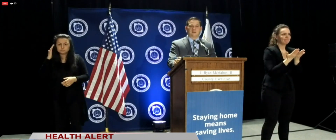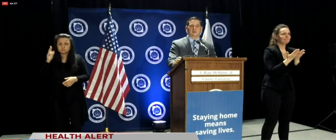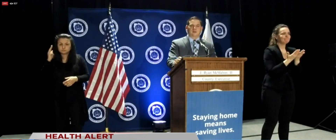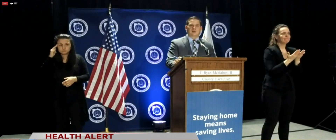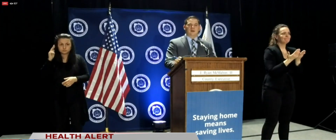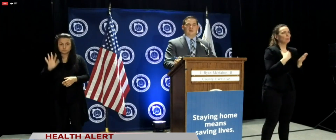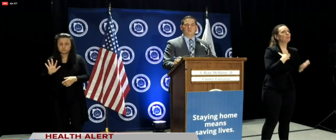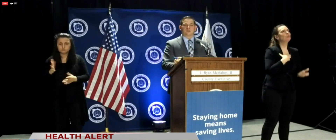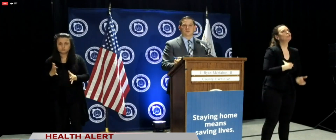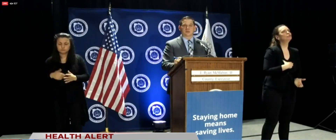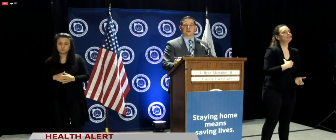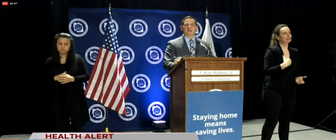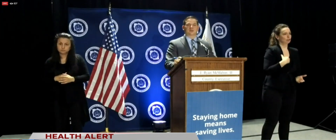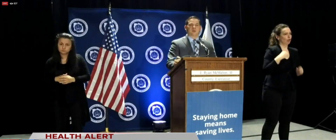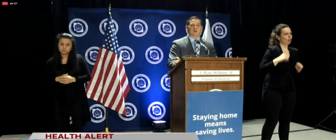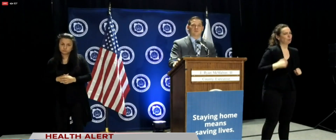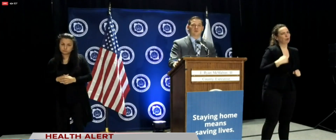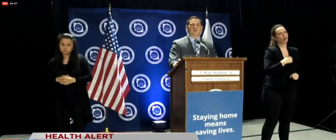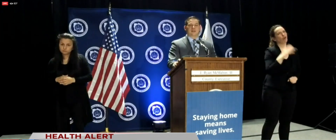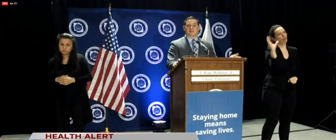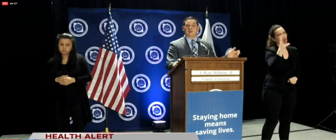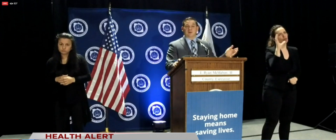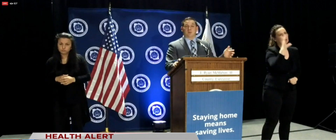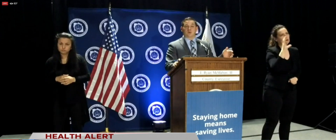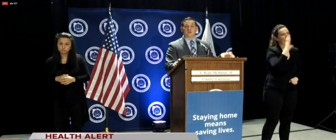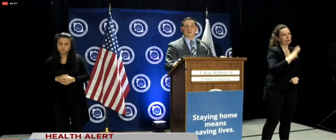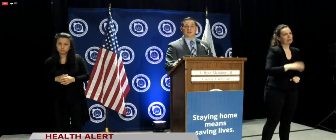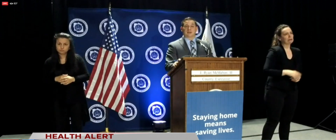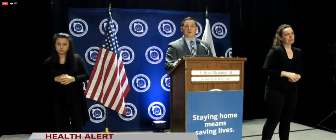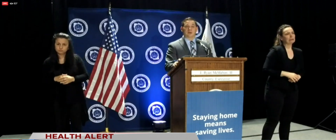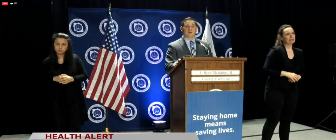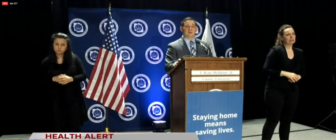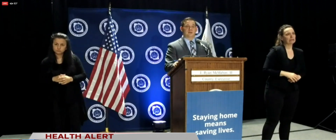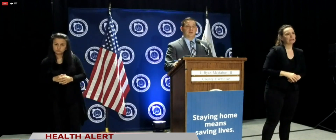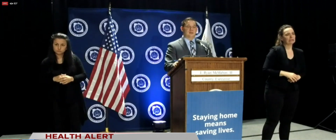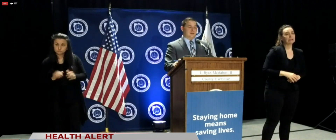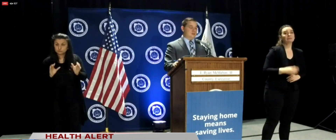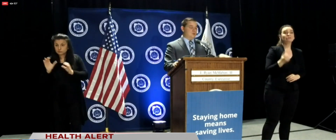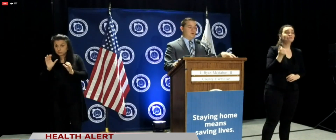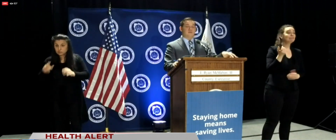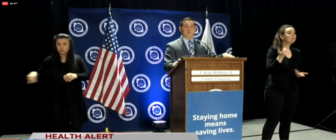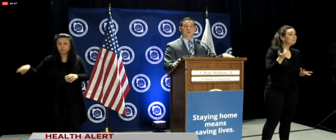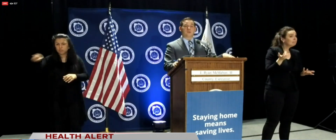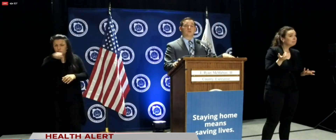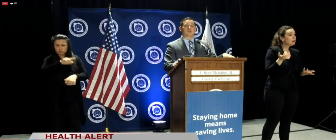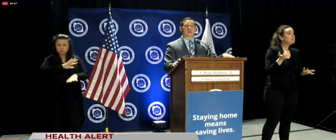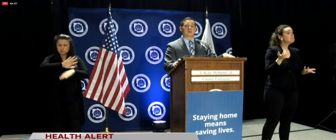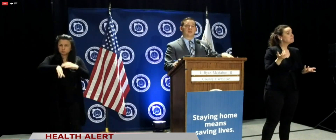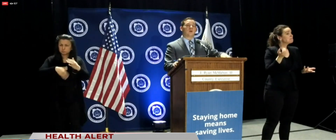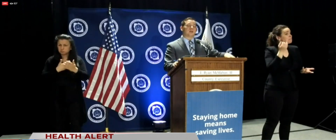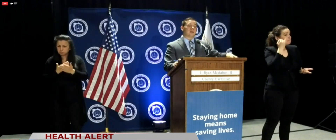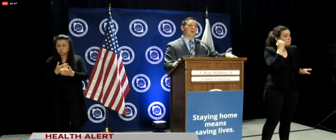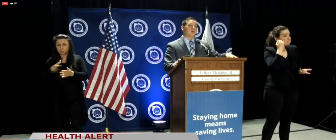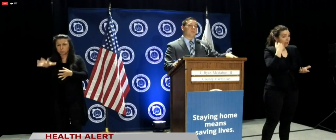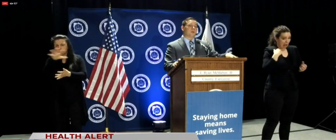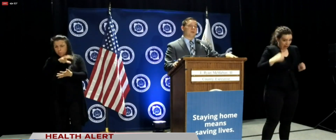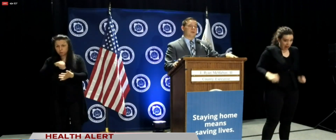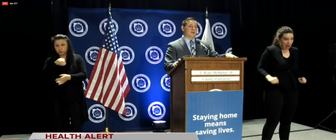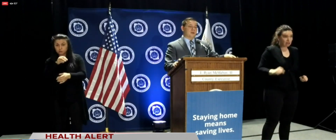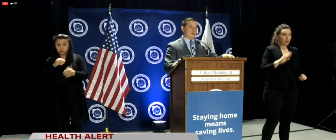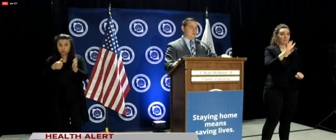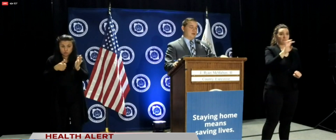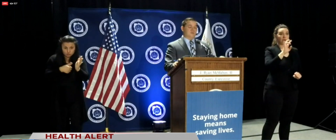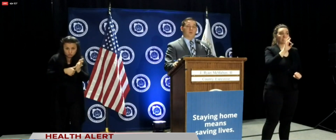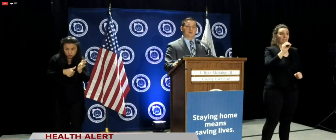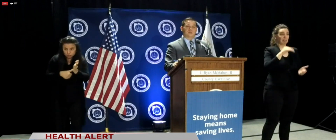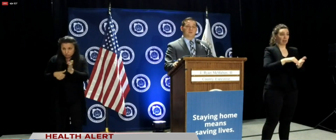100% risk mitigation. But if you could test every person in the county, and you know everybody who's sick, and go get them help,